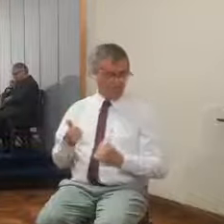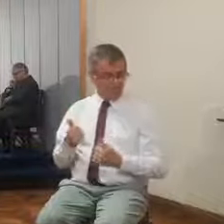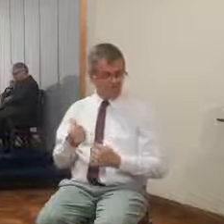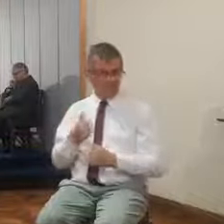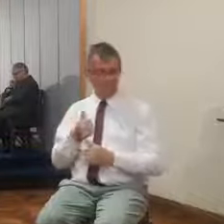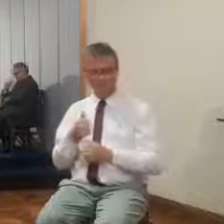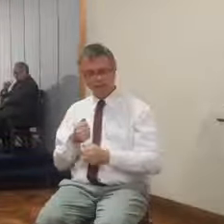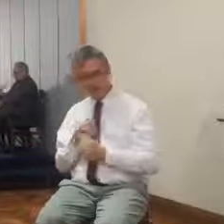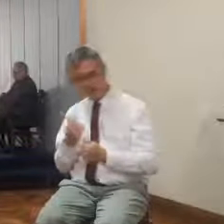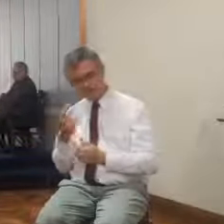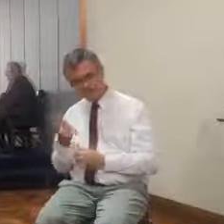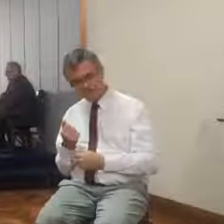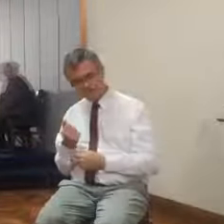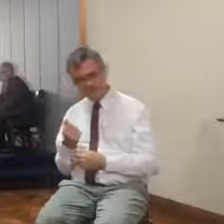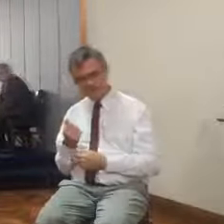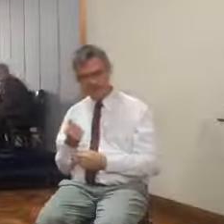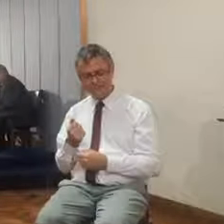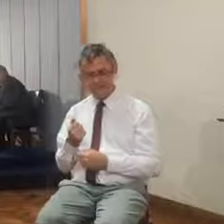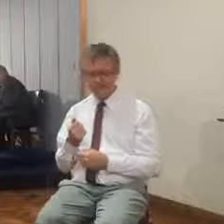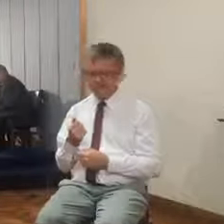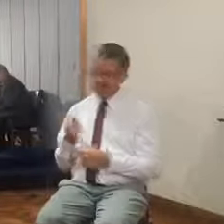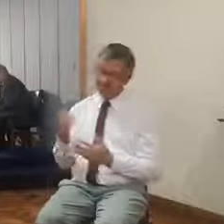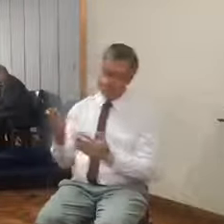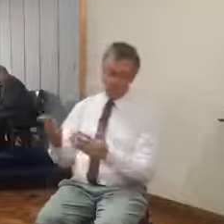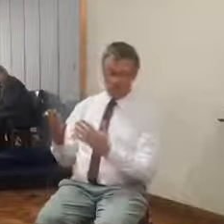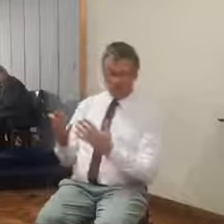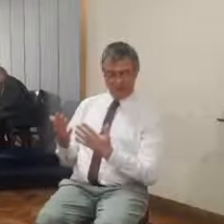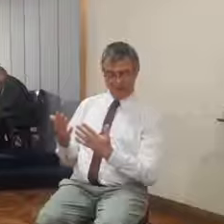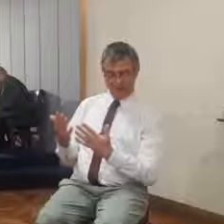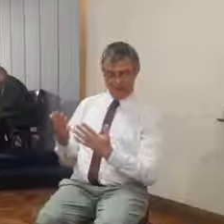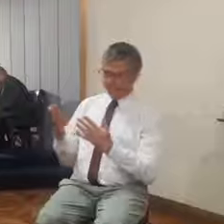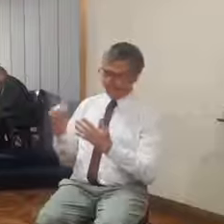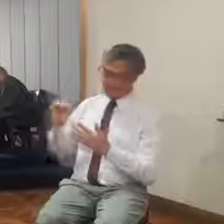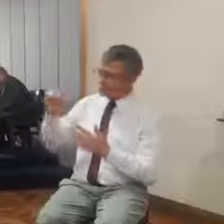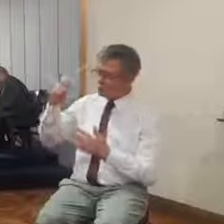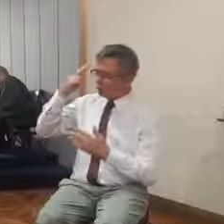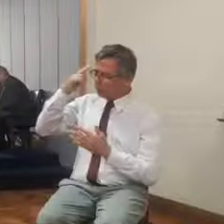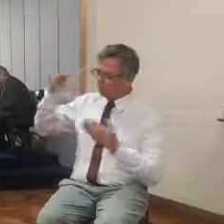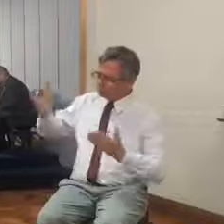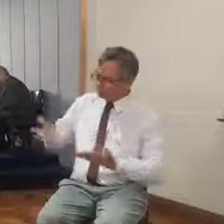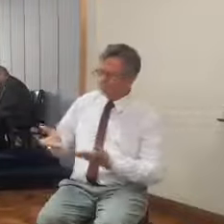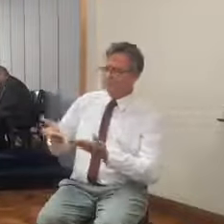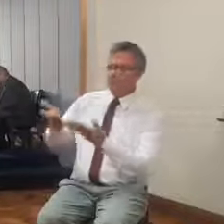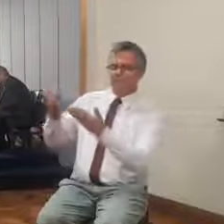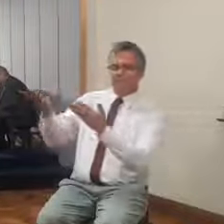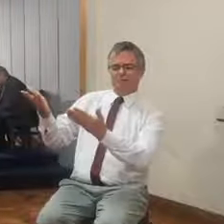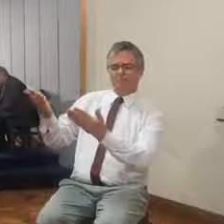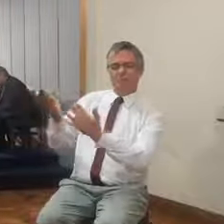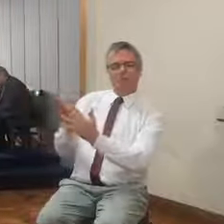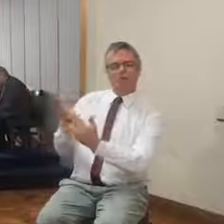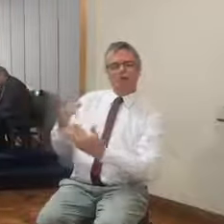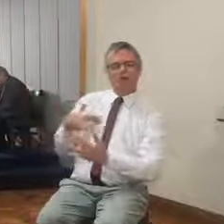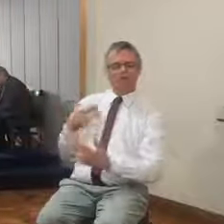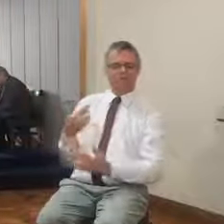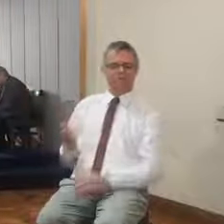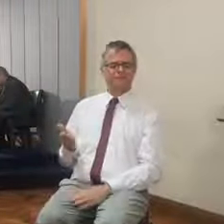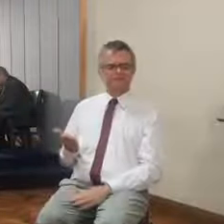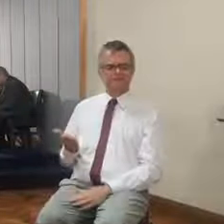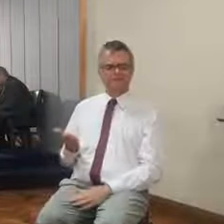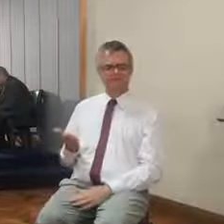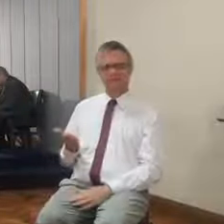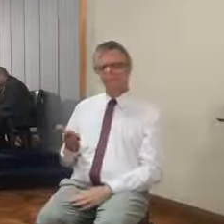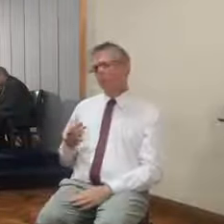thy name, to lift thee up in our hearts and in our lives. O Lord our God, to express our longing